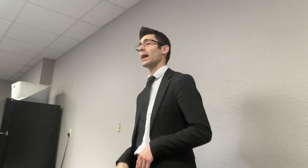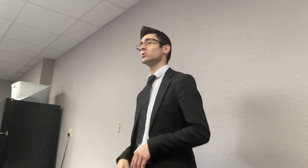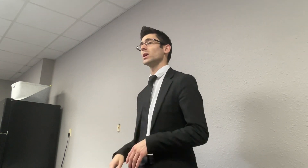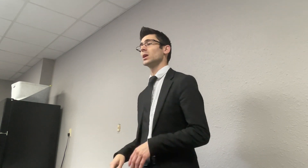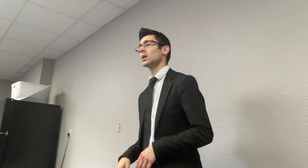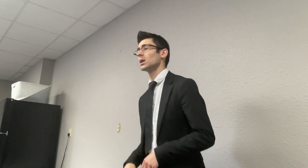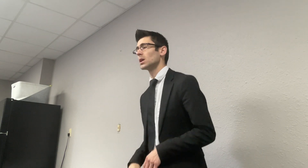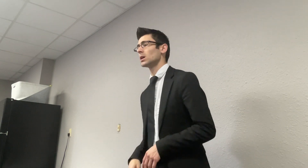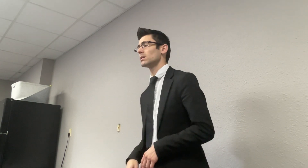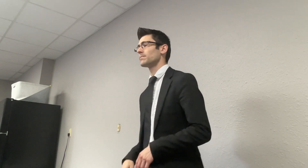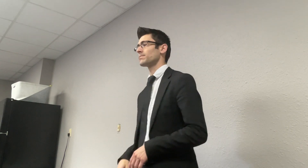week.